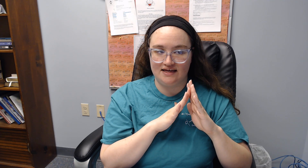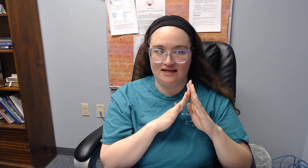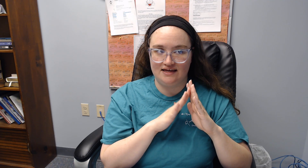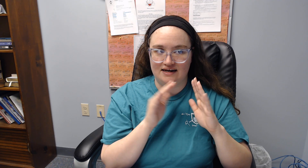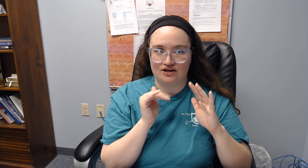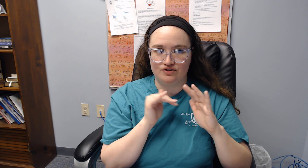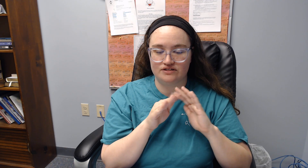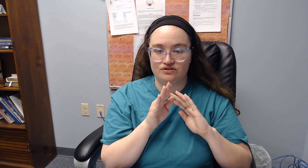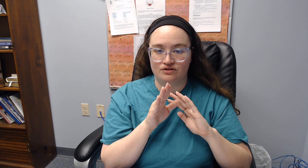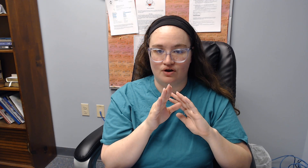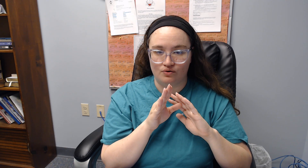And it goes into the cochlea.